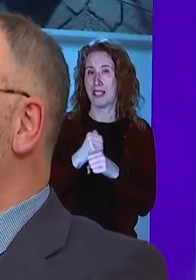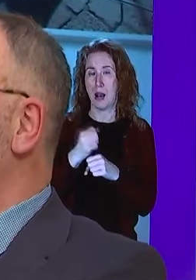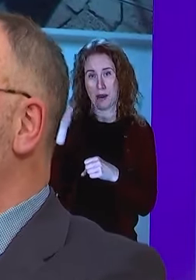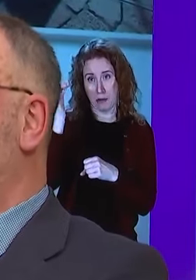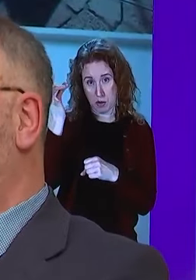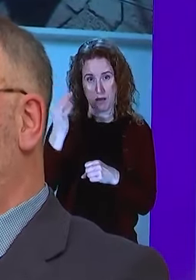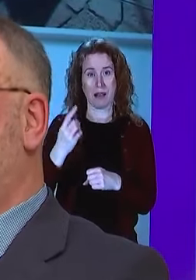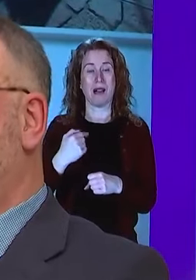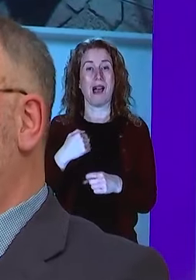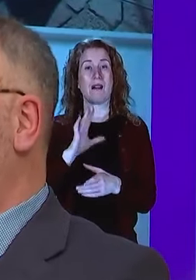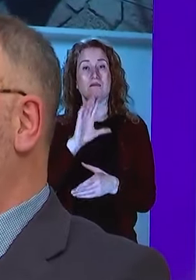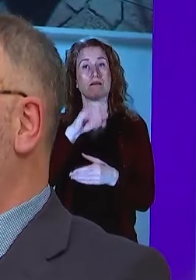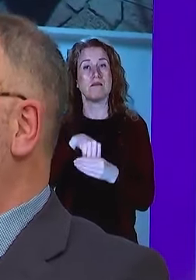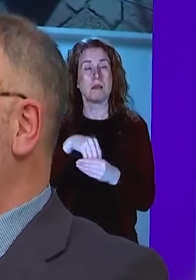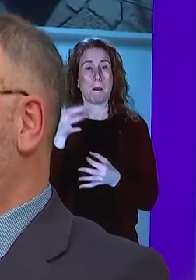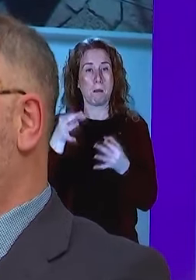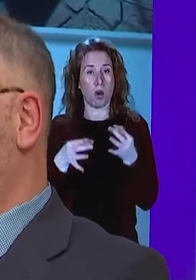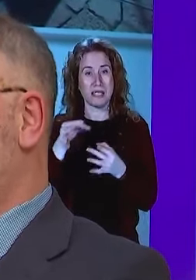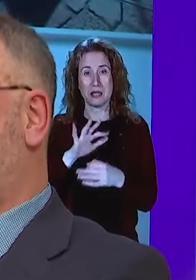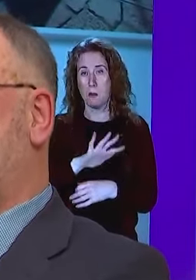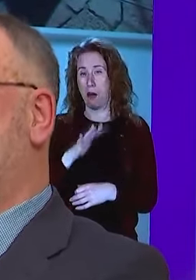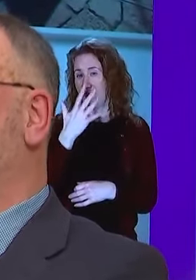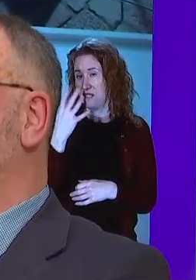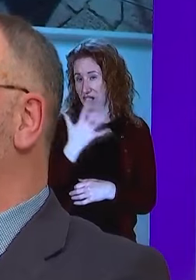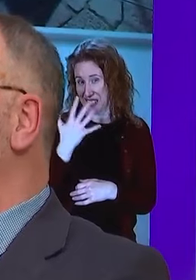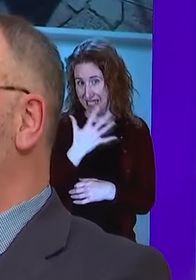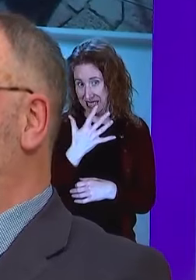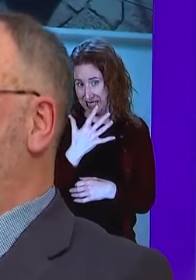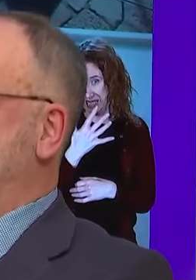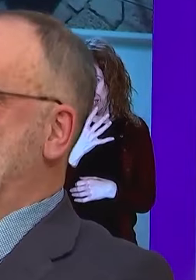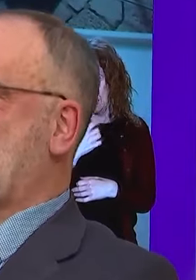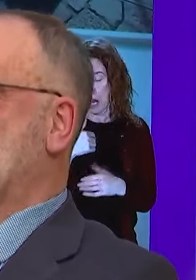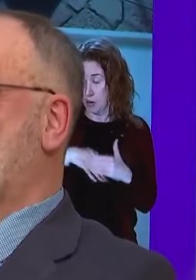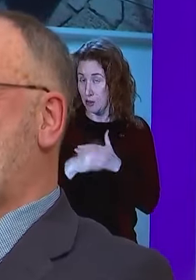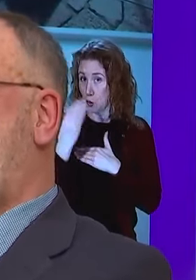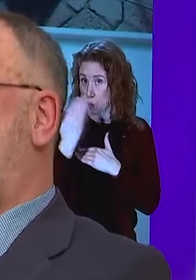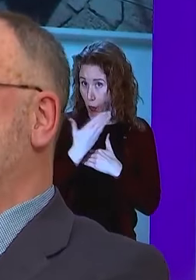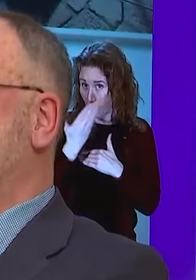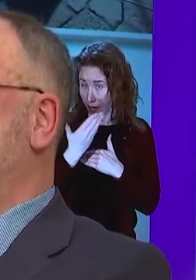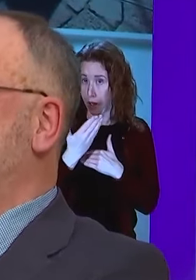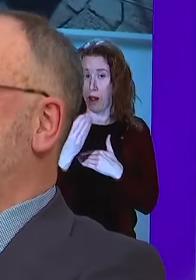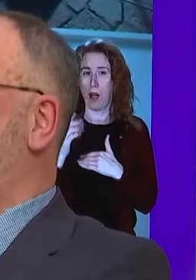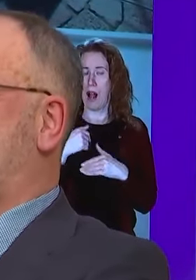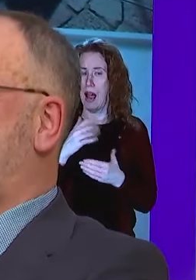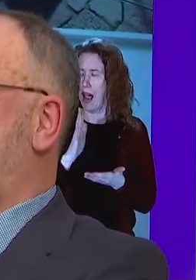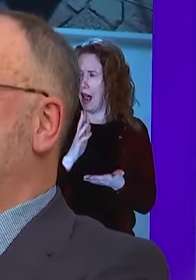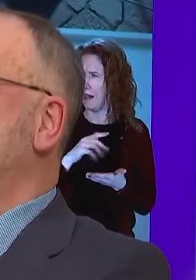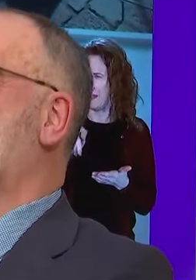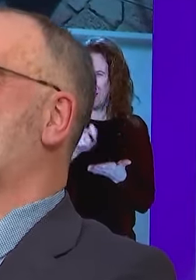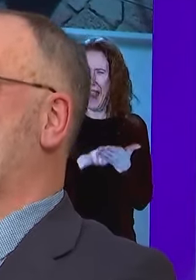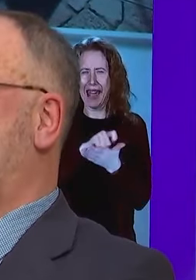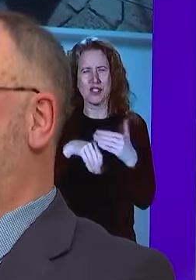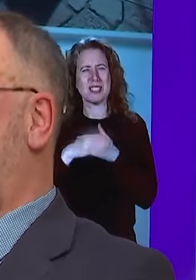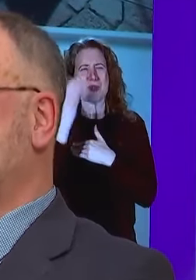I became really excited in politics when I was 15 years old. I remember being in school and I would have to stand up for elections